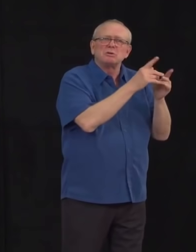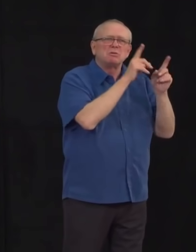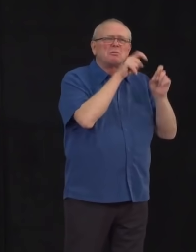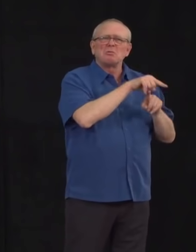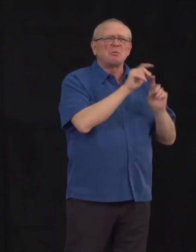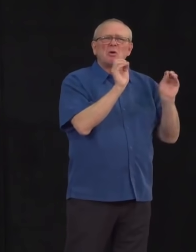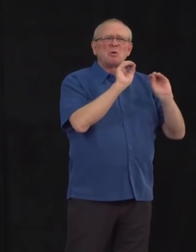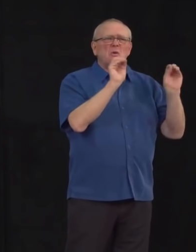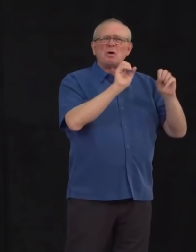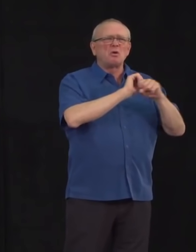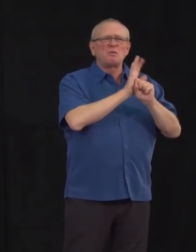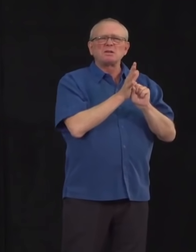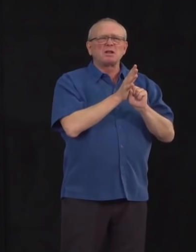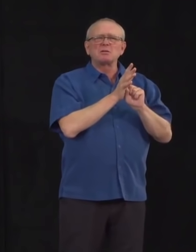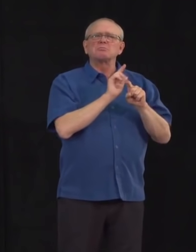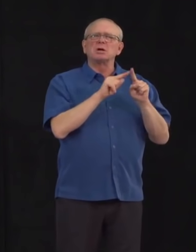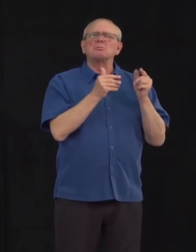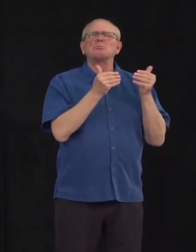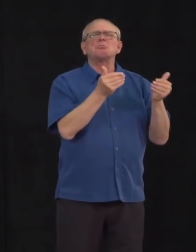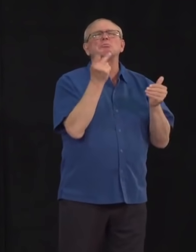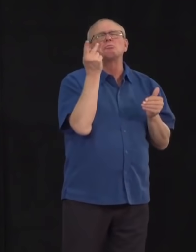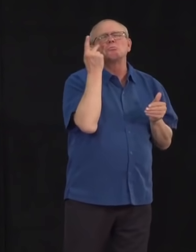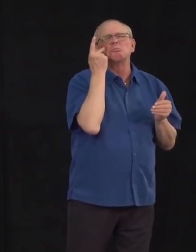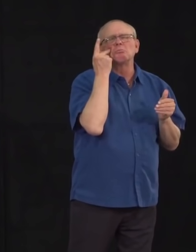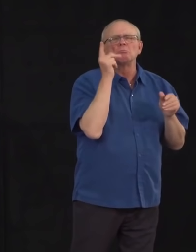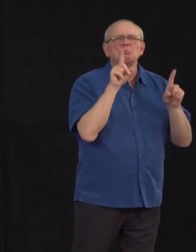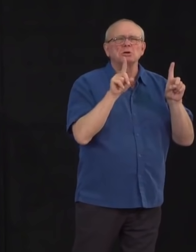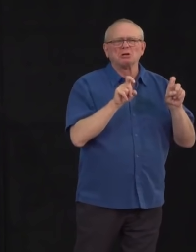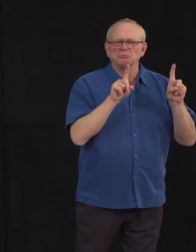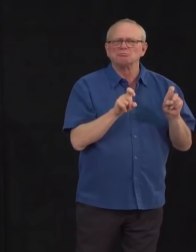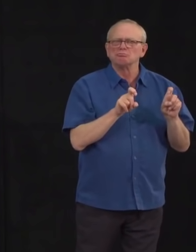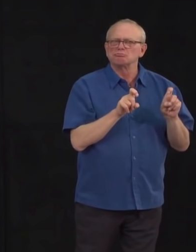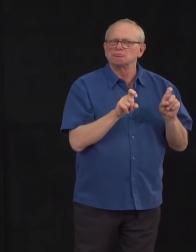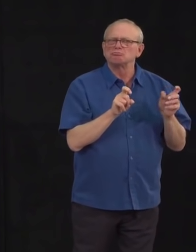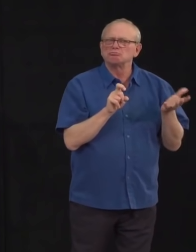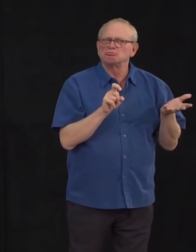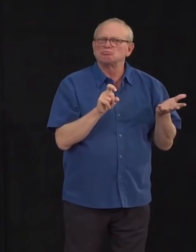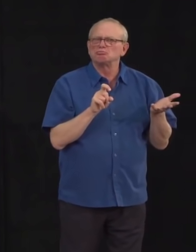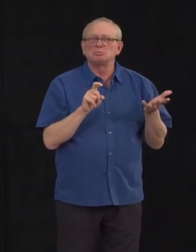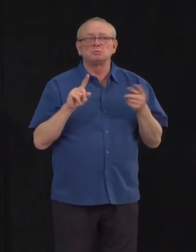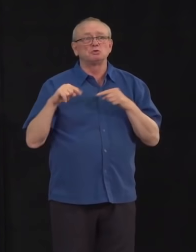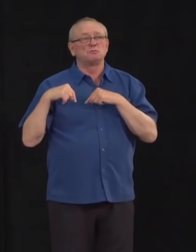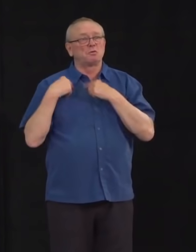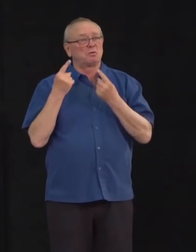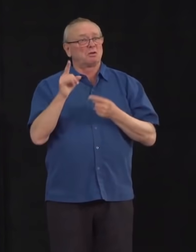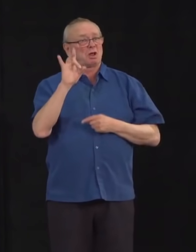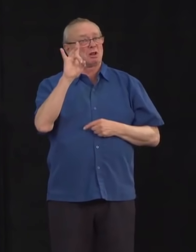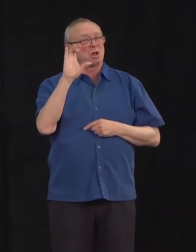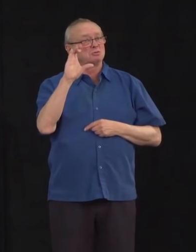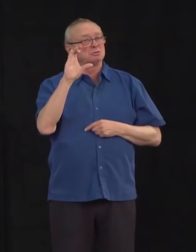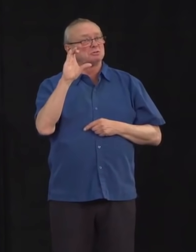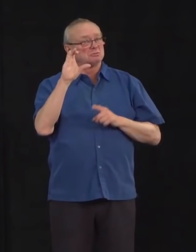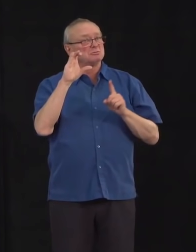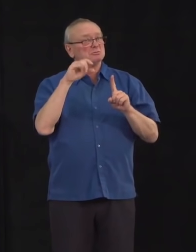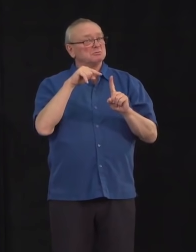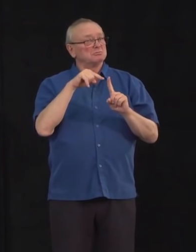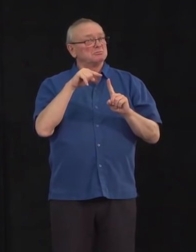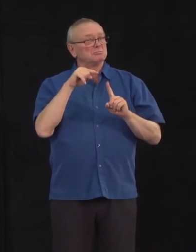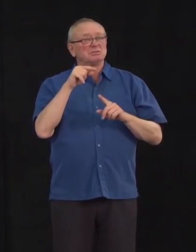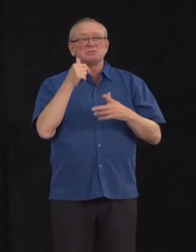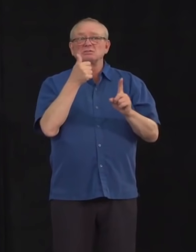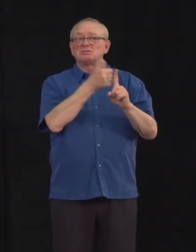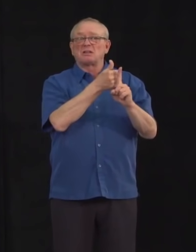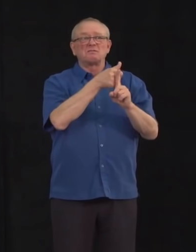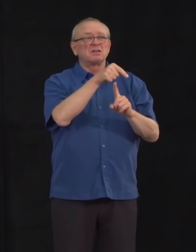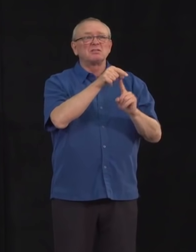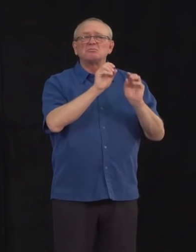And at this point, there are over 800 tests that have been done on people with no COVID symptoms, and not a single one has tested positive. So I